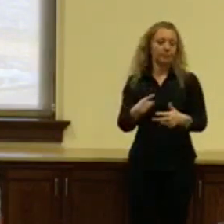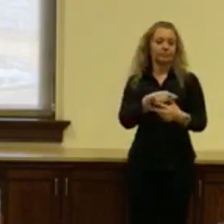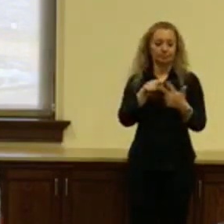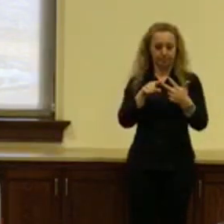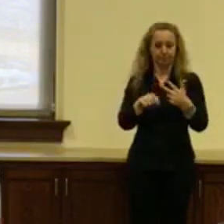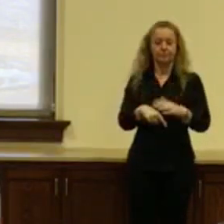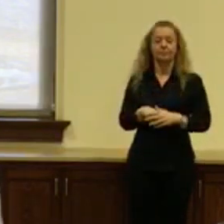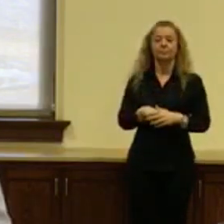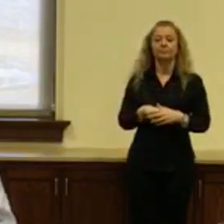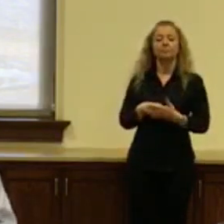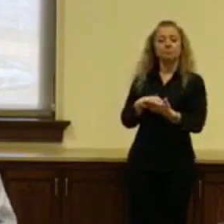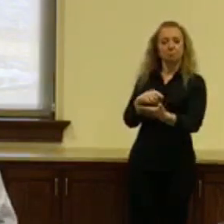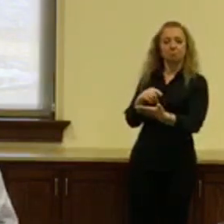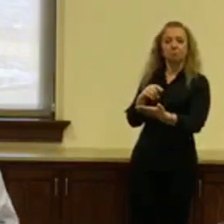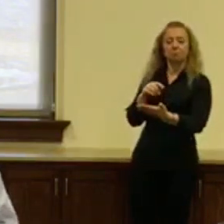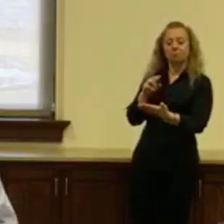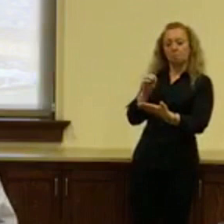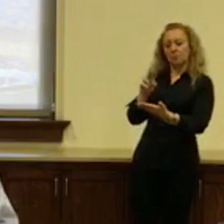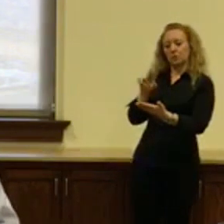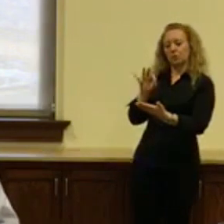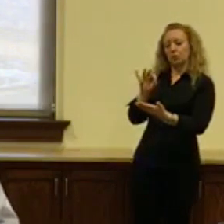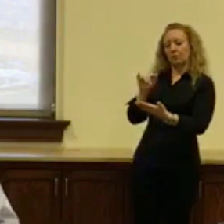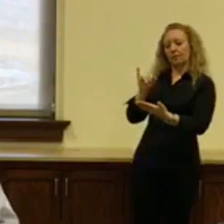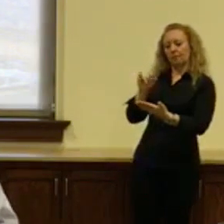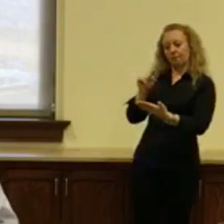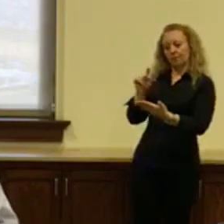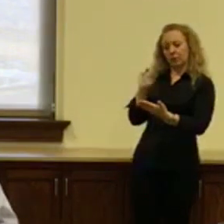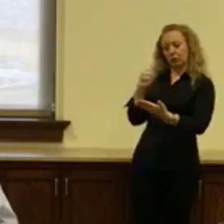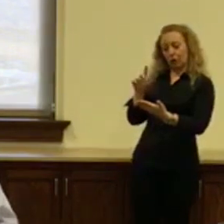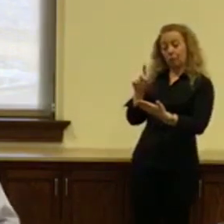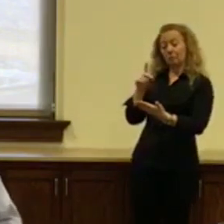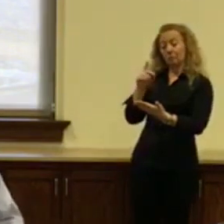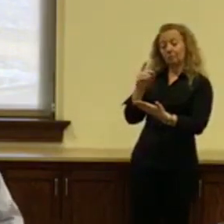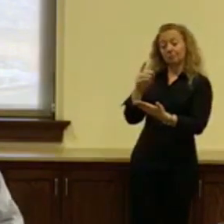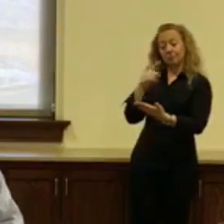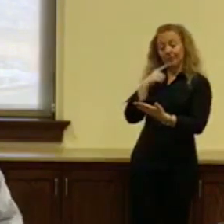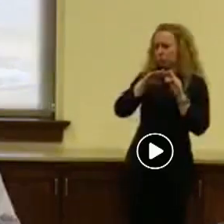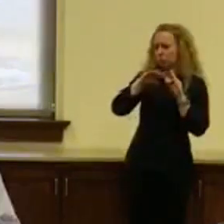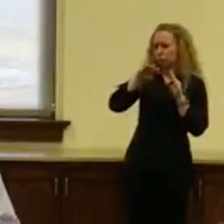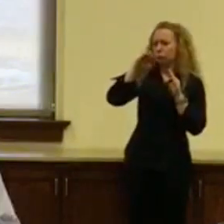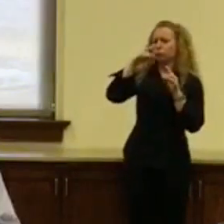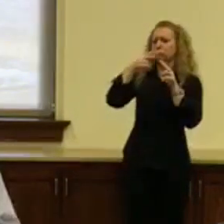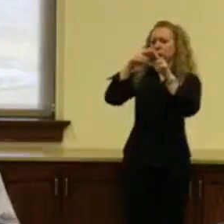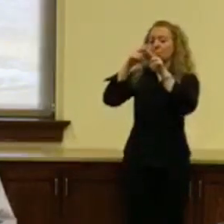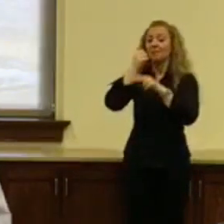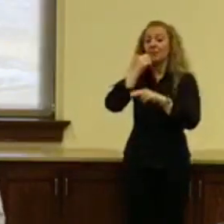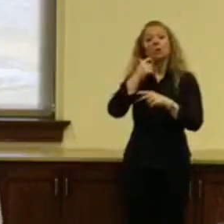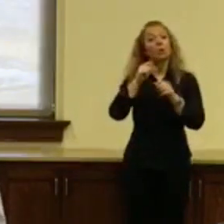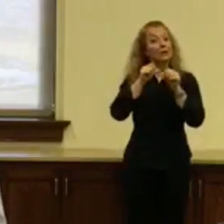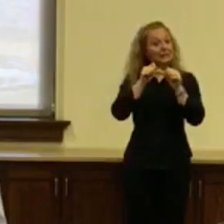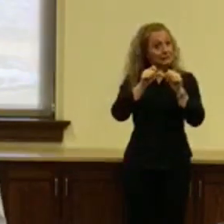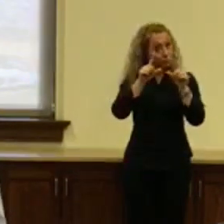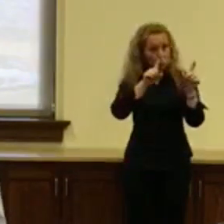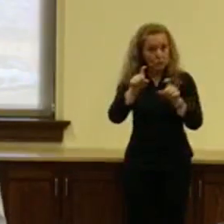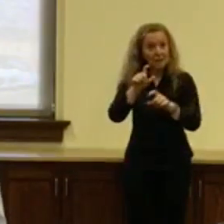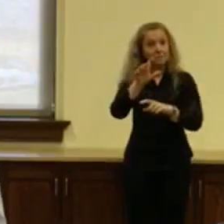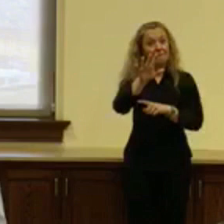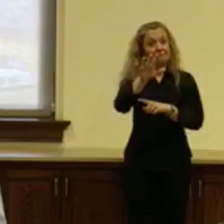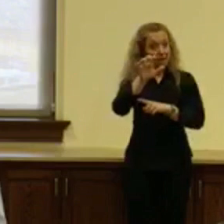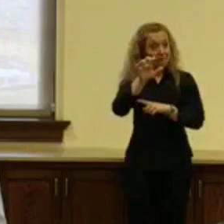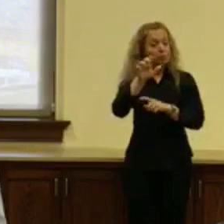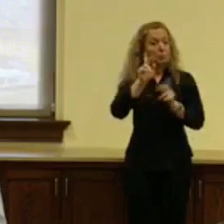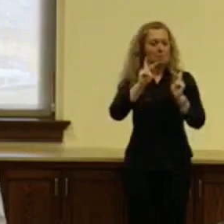As Mr. Fitzgerald said, we are cautiously optimistic about the slow rise of cases in our county. About 10% of these tests have come back